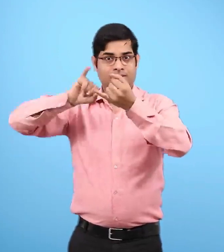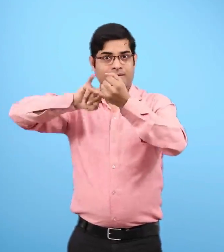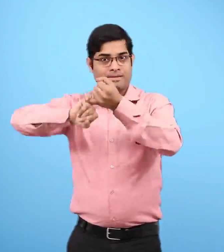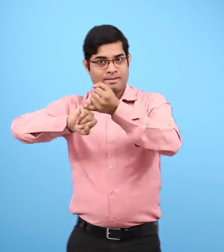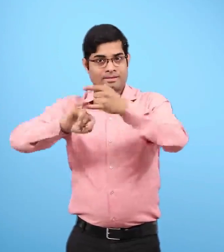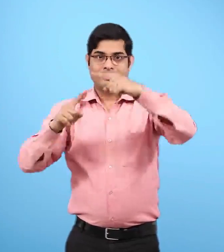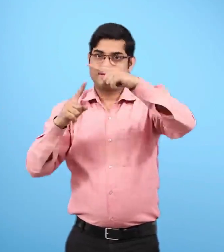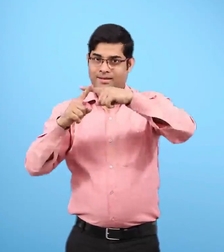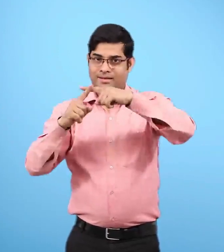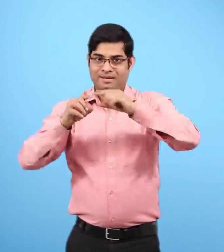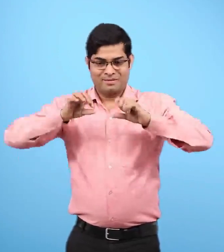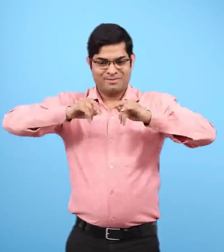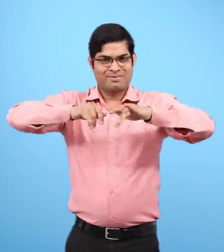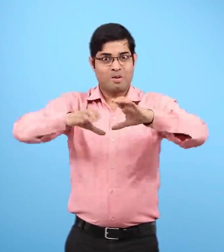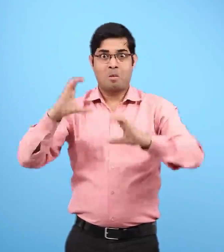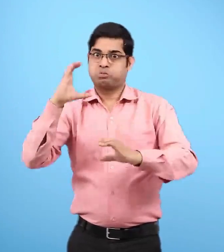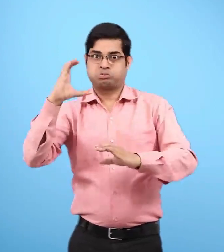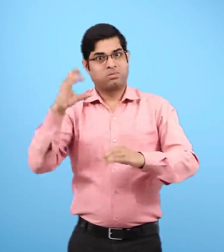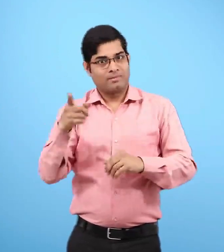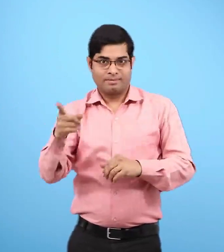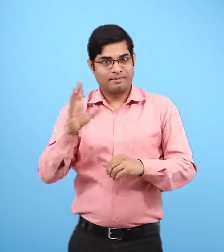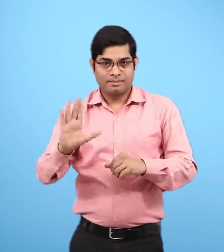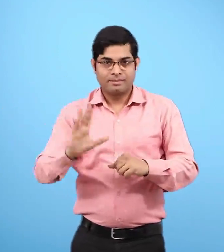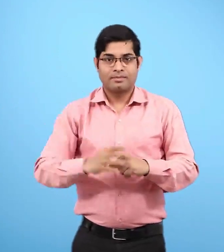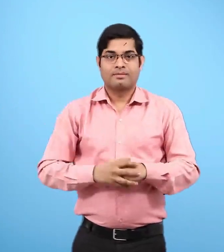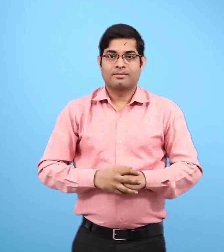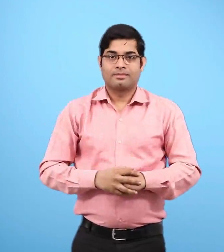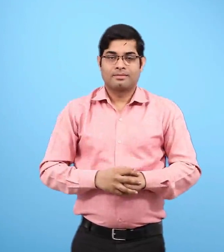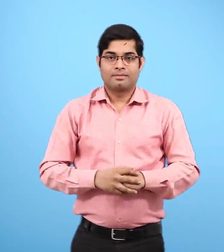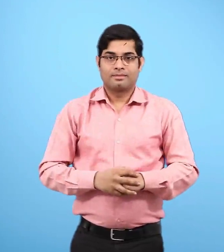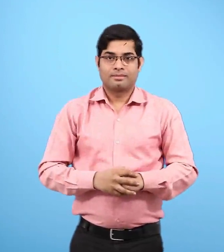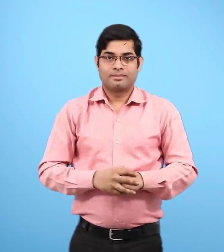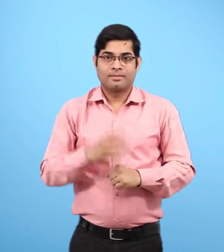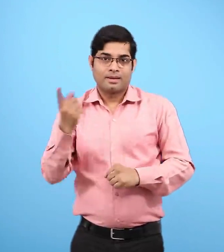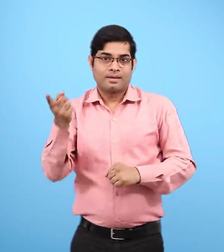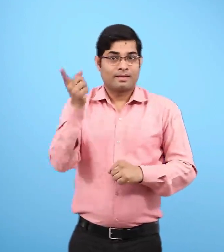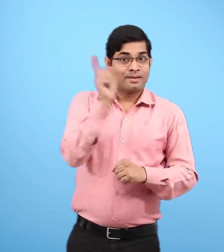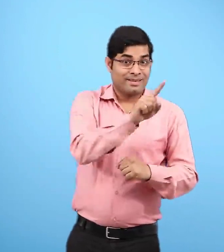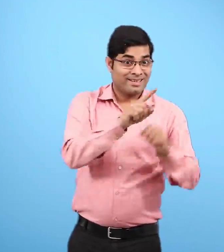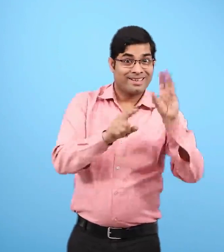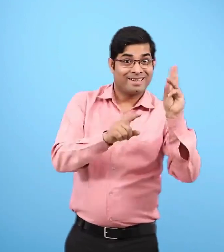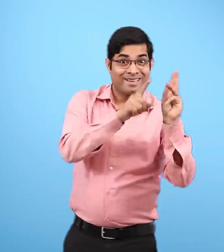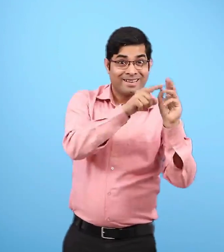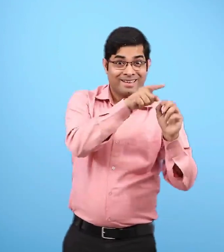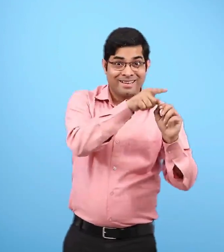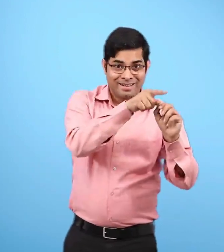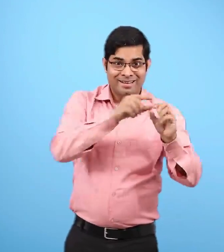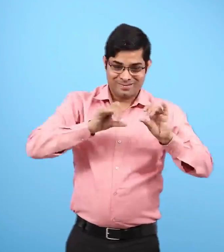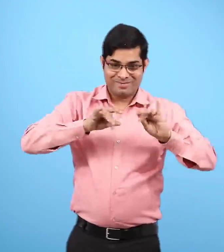The word thickest is written beneath roll 1 and the word thinnest